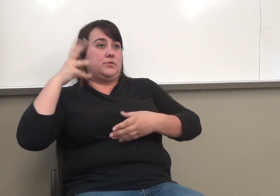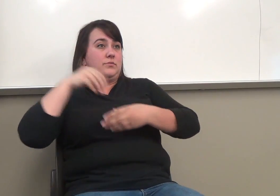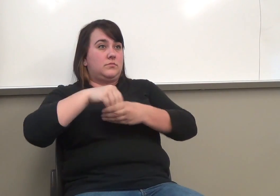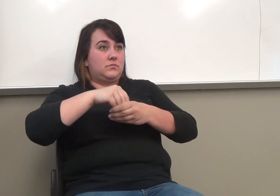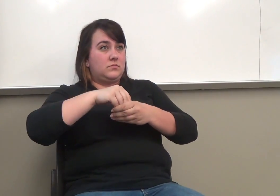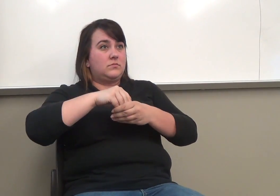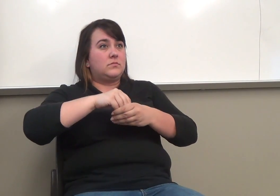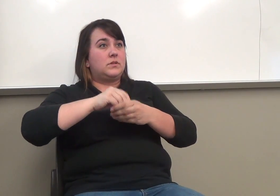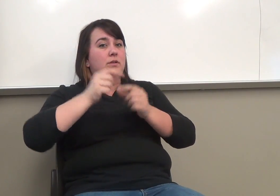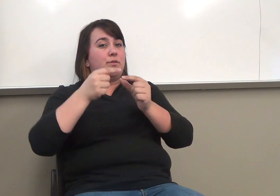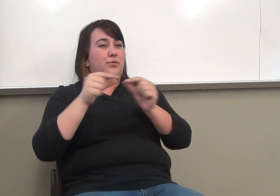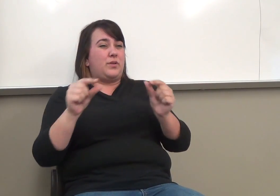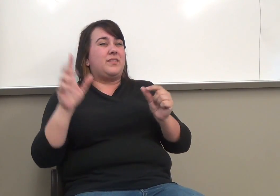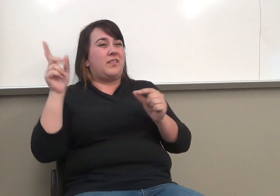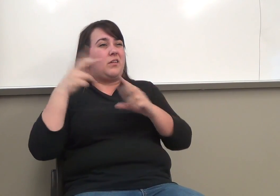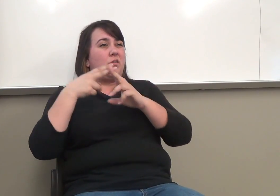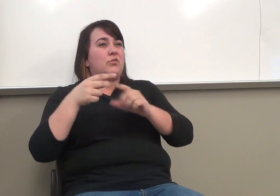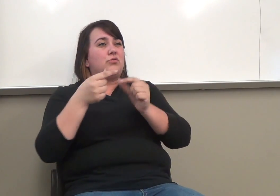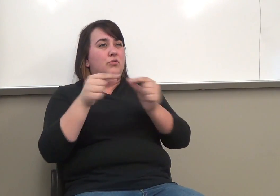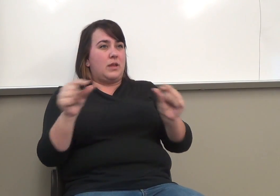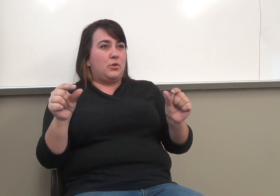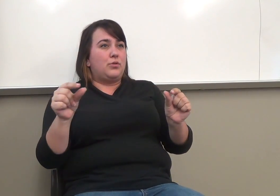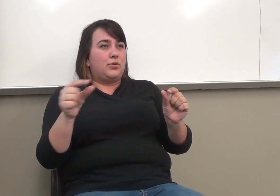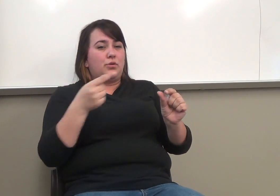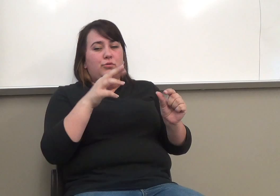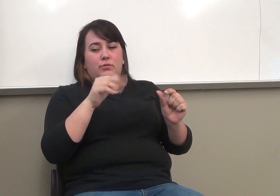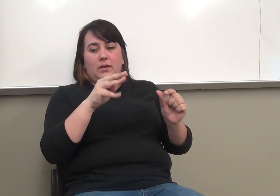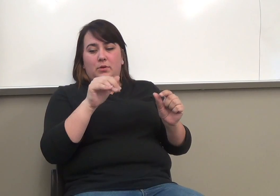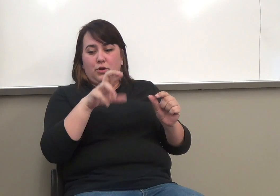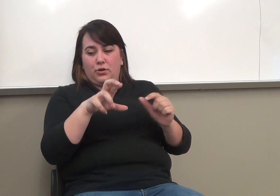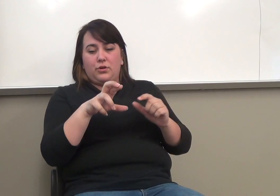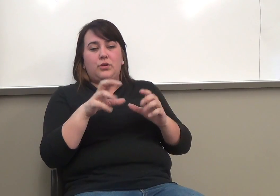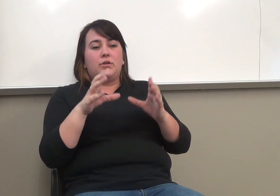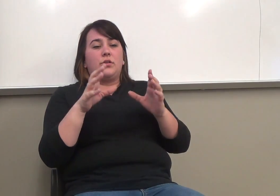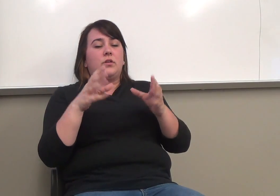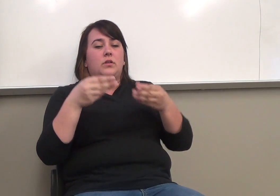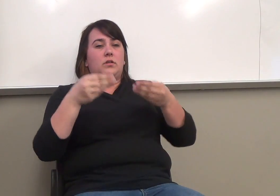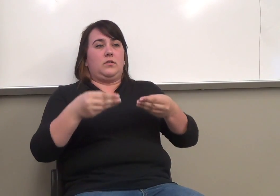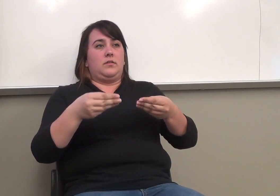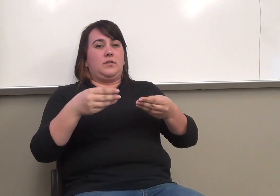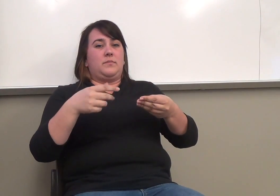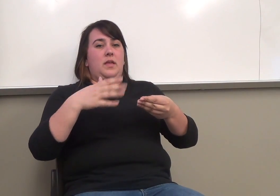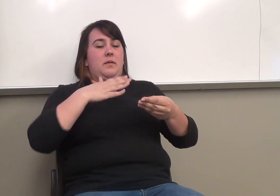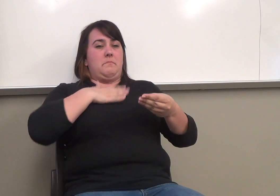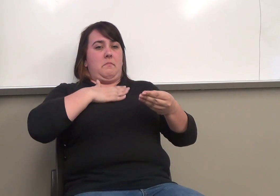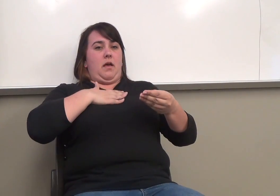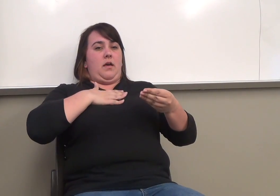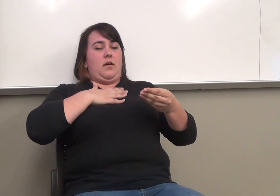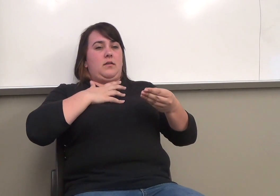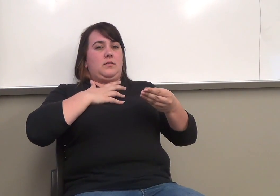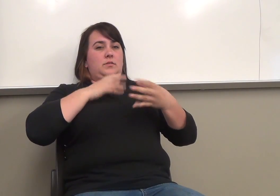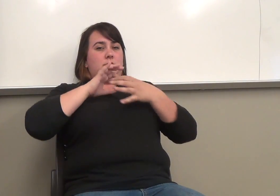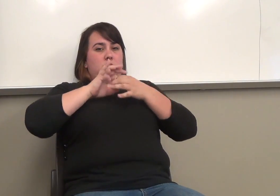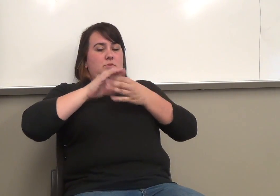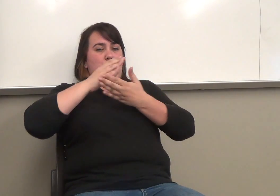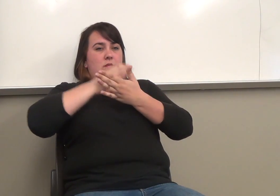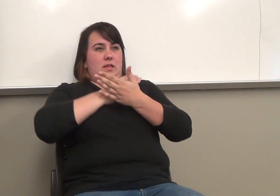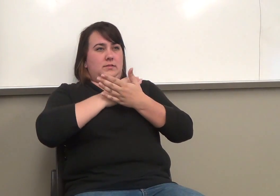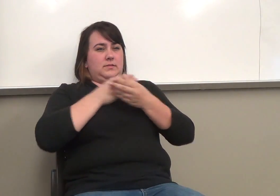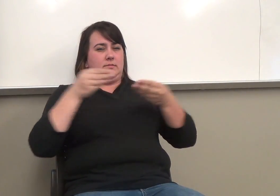the grammar, what they're calling grammar, is not what I think you guys need to know as far